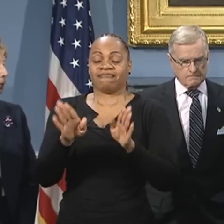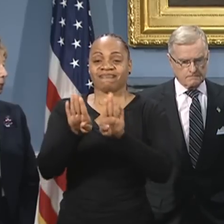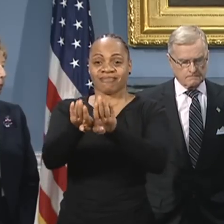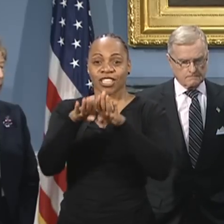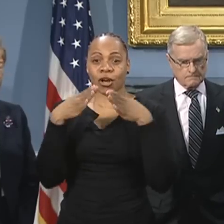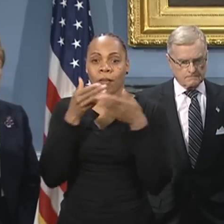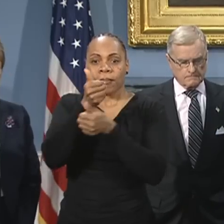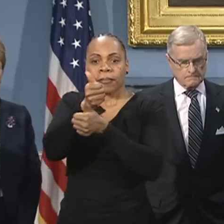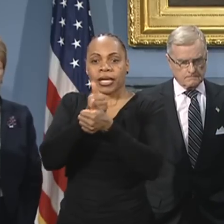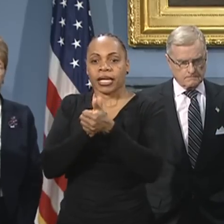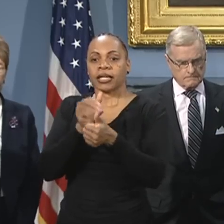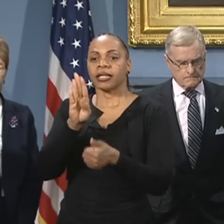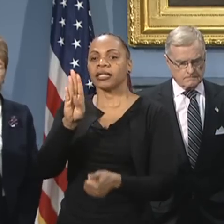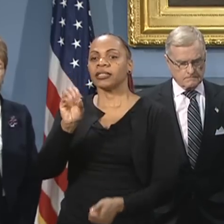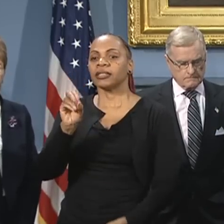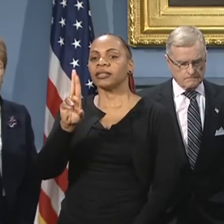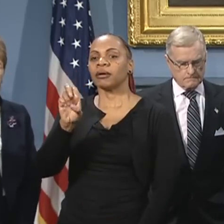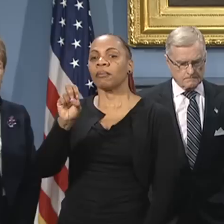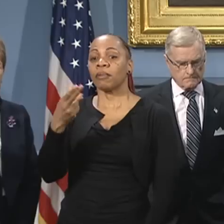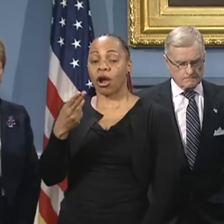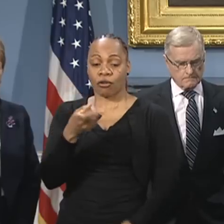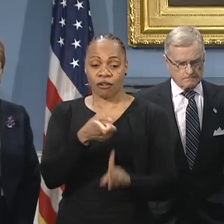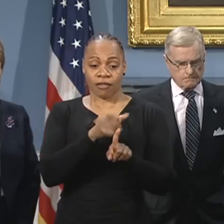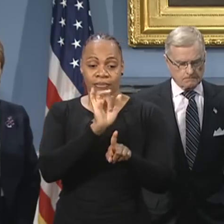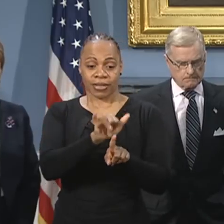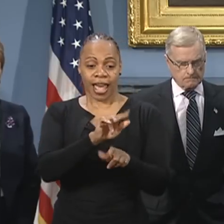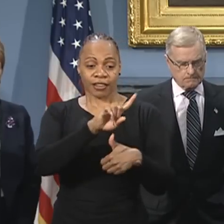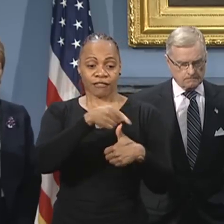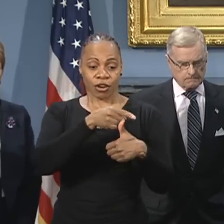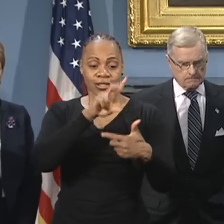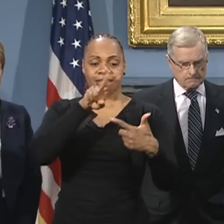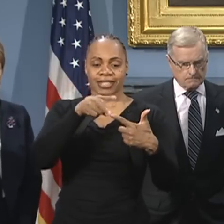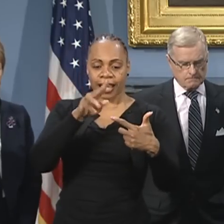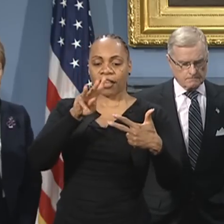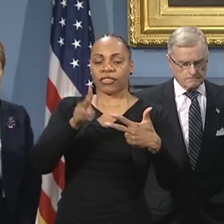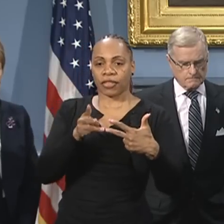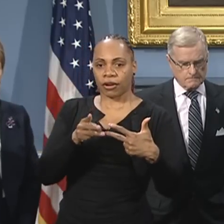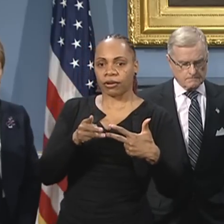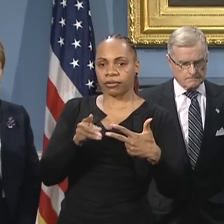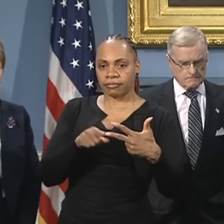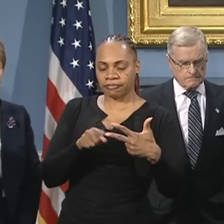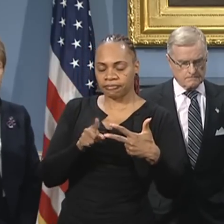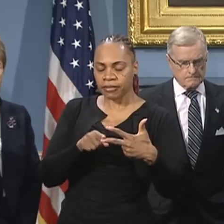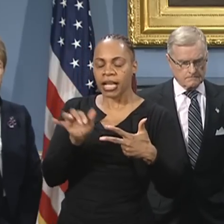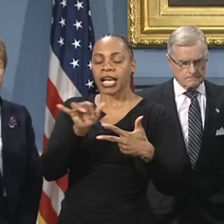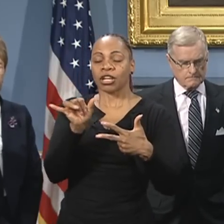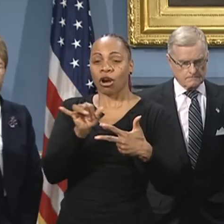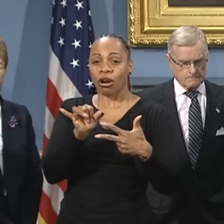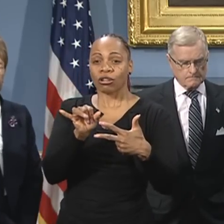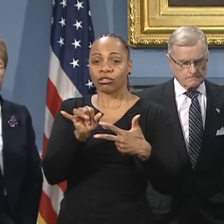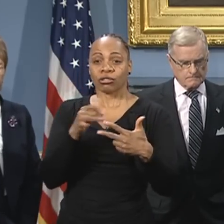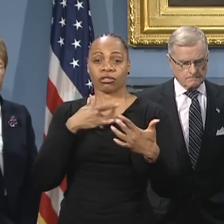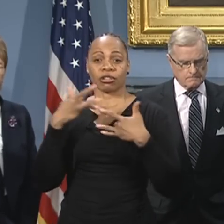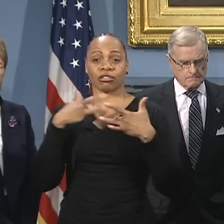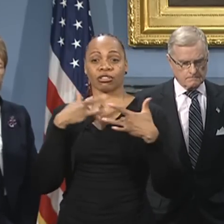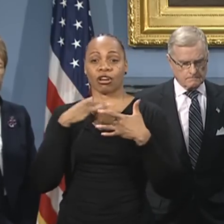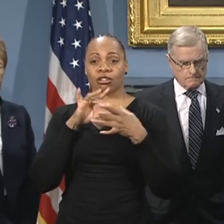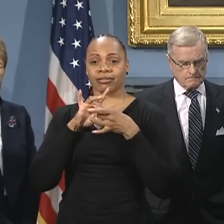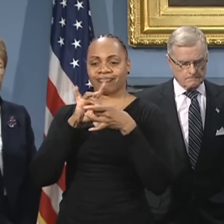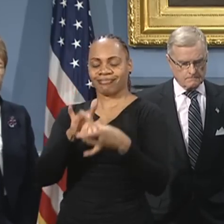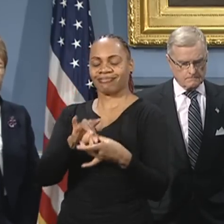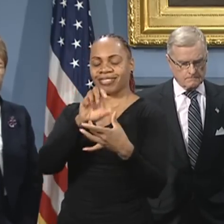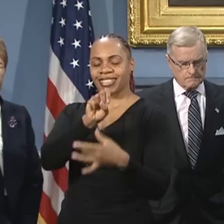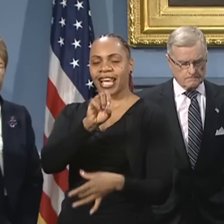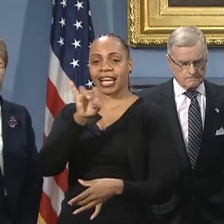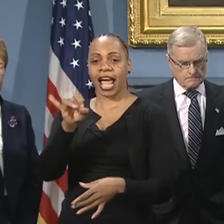work from there to go deeper. But we will definitely look immediately at the concerns you're raising about Staten Island and get